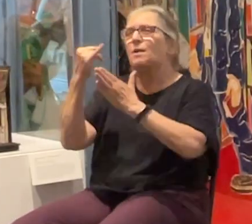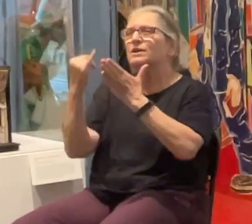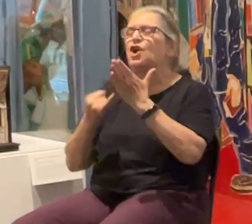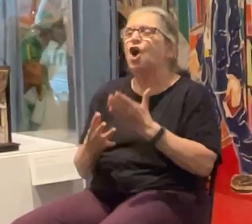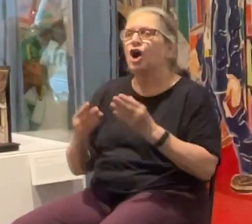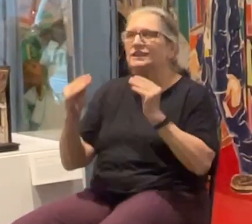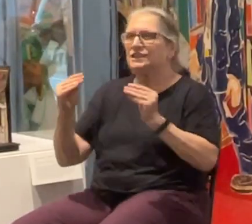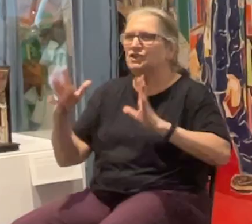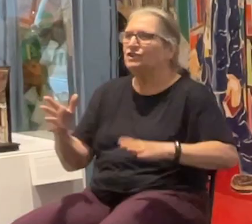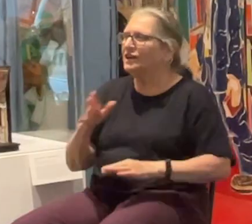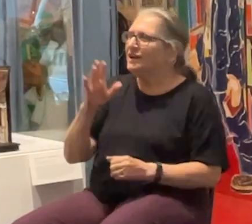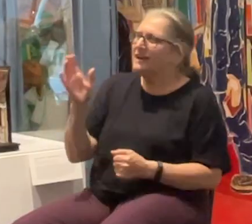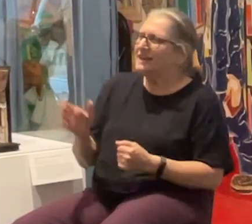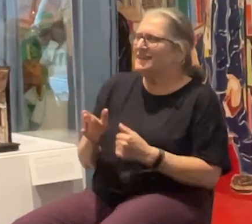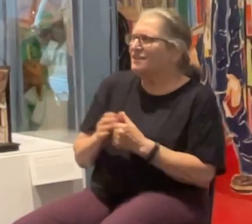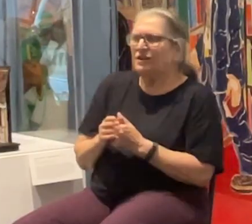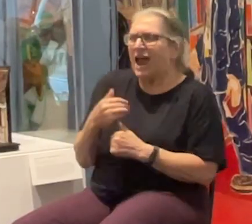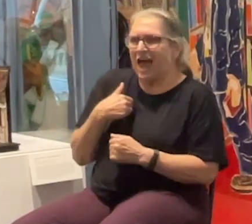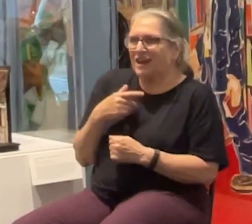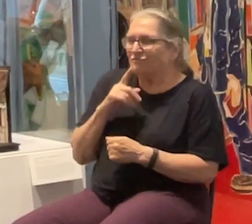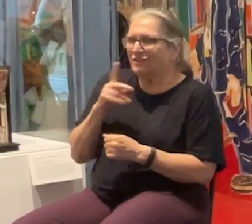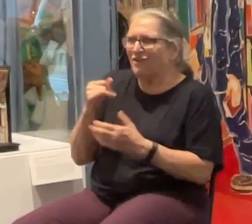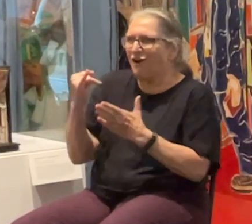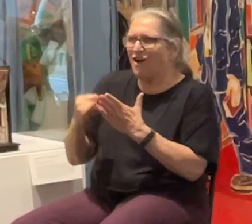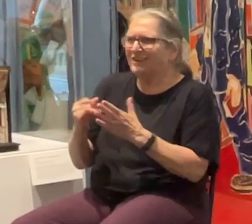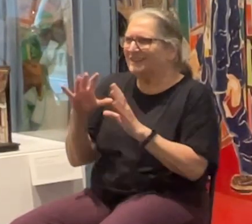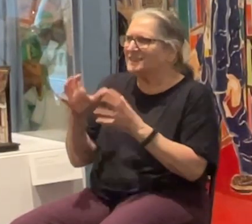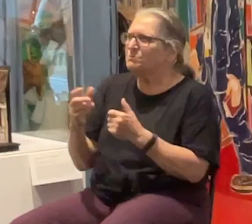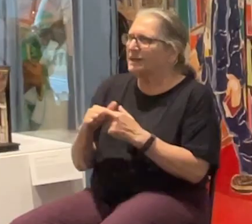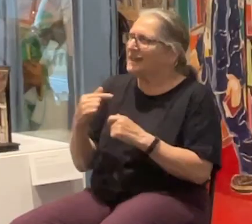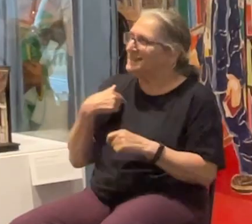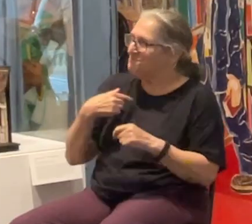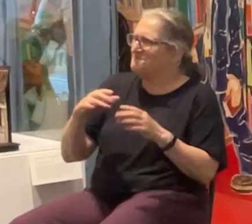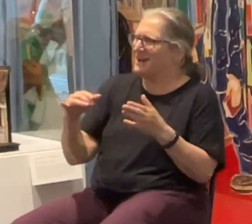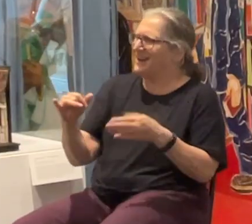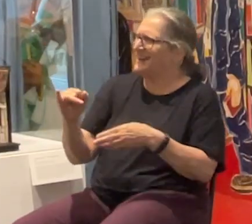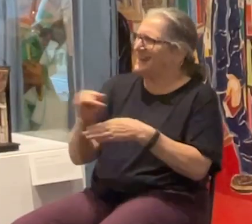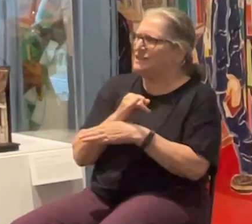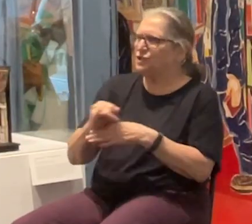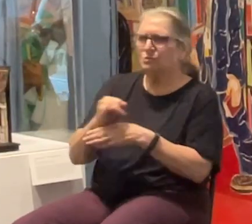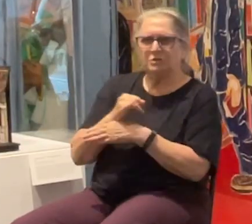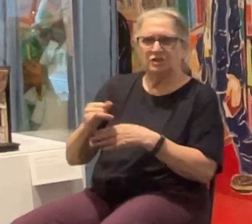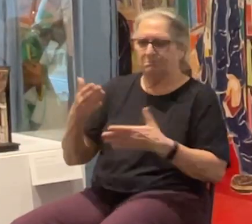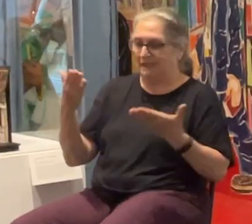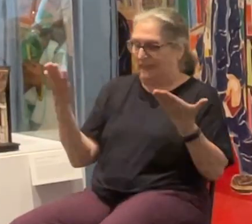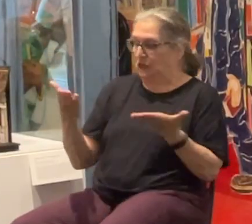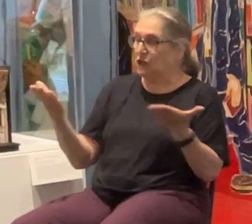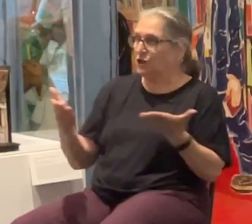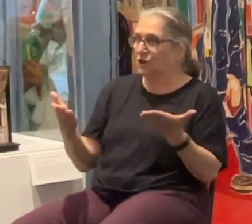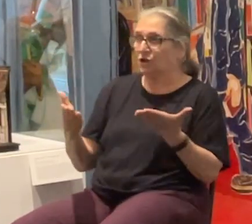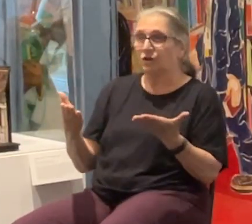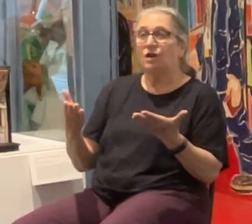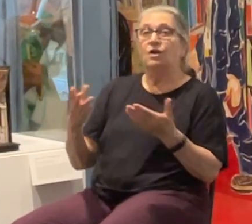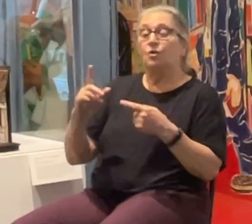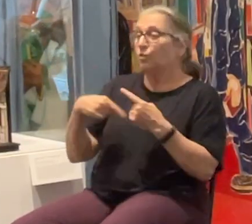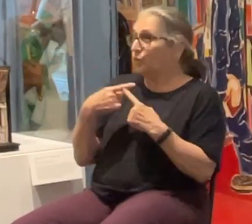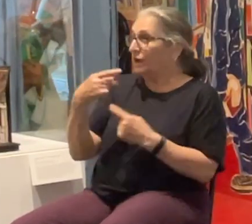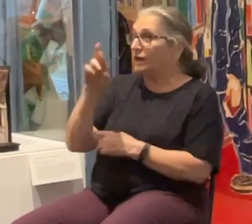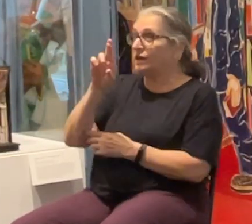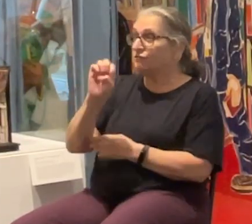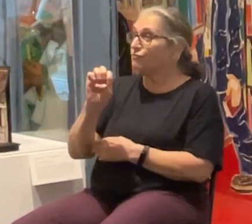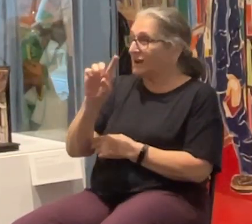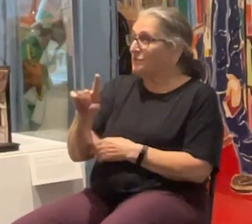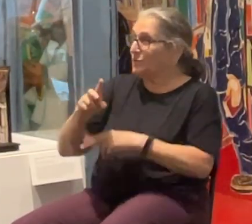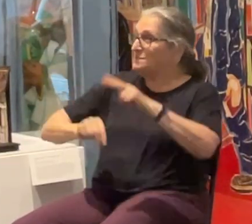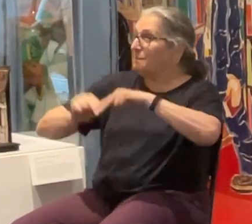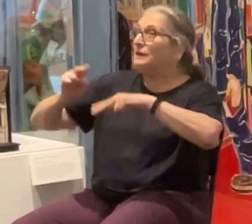art class, I had a little class. But I did my intern here at the Hutchman Museum when Red Grooms was